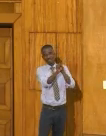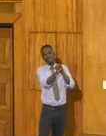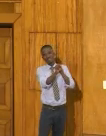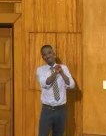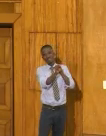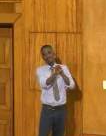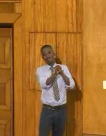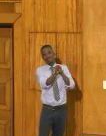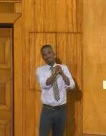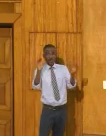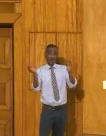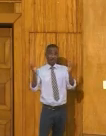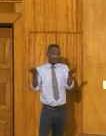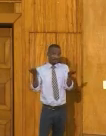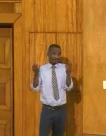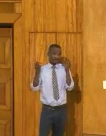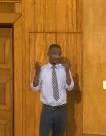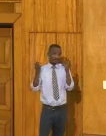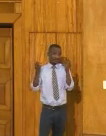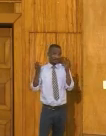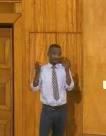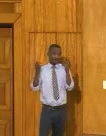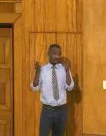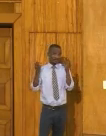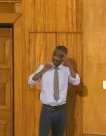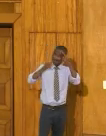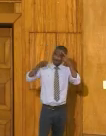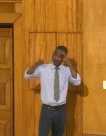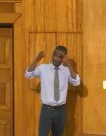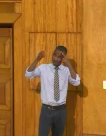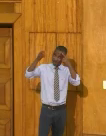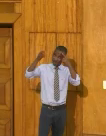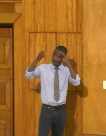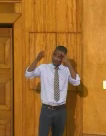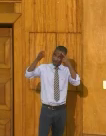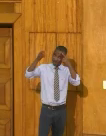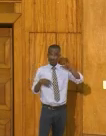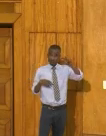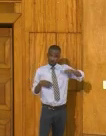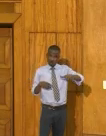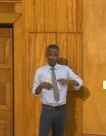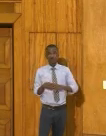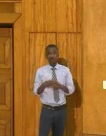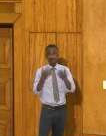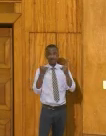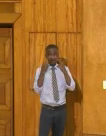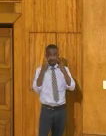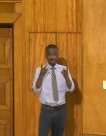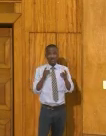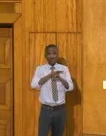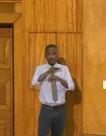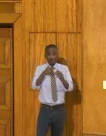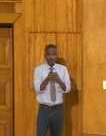And another thing we found that was very interesting is that in both settings, we discovered that the bulk